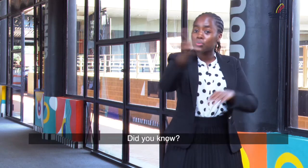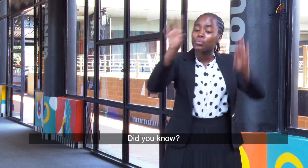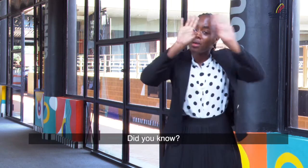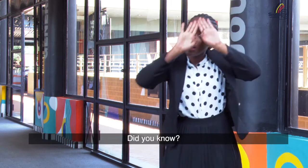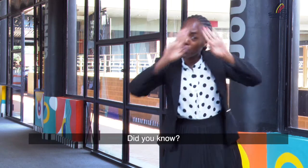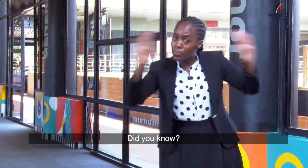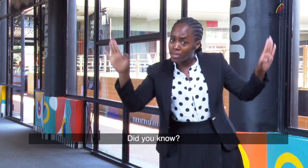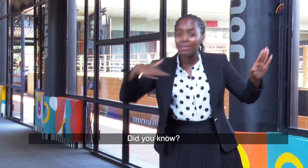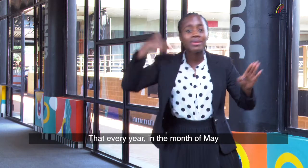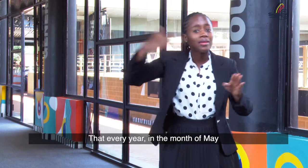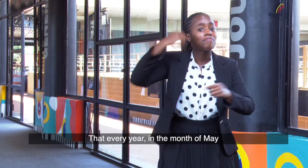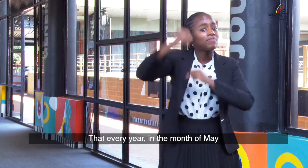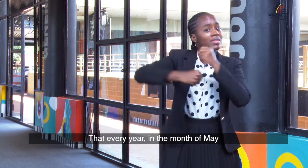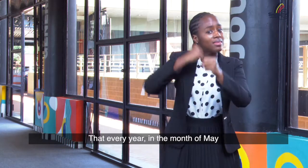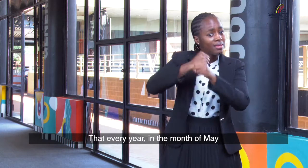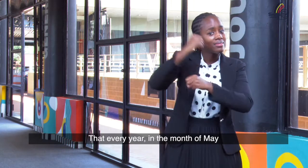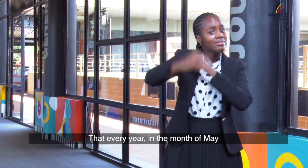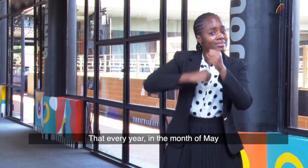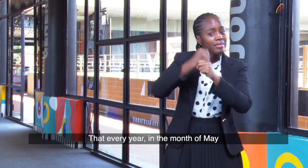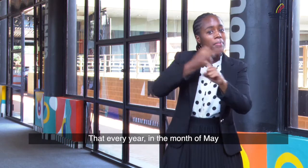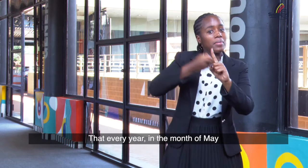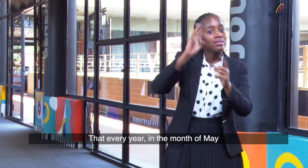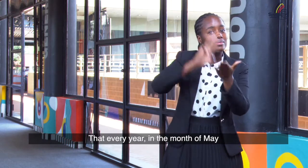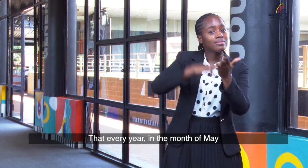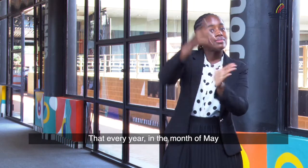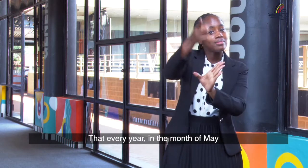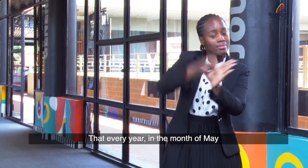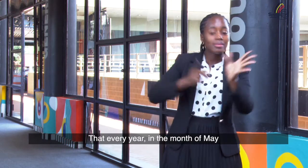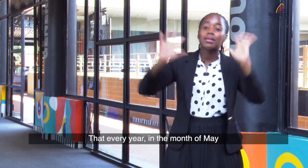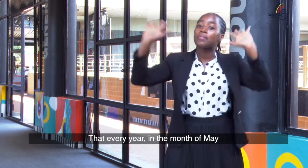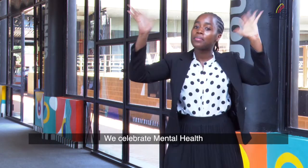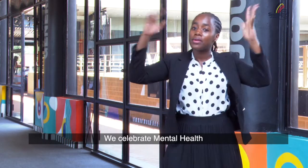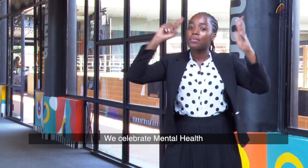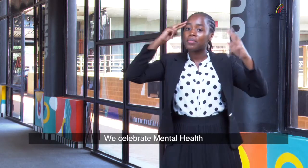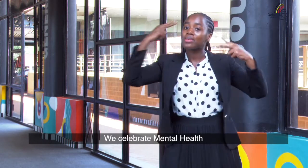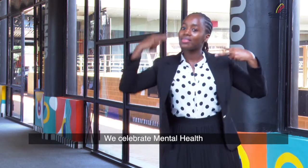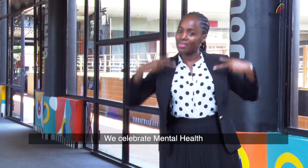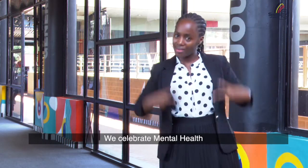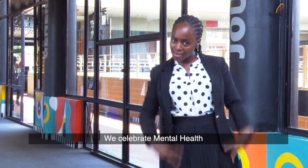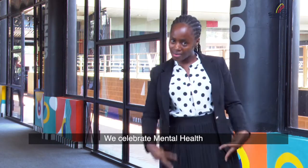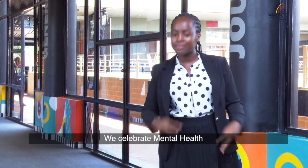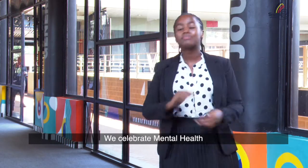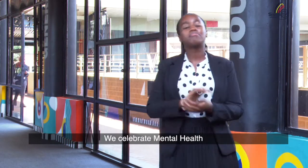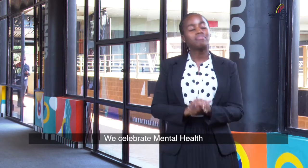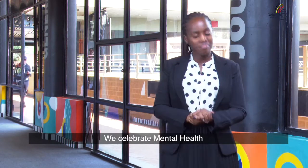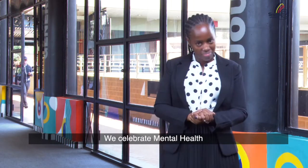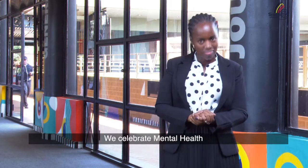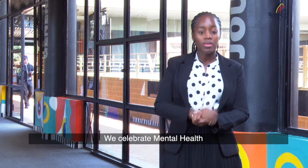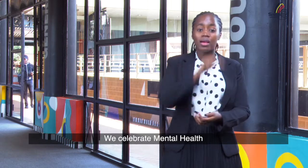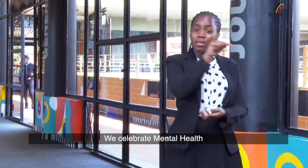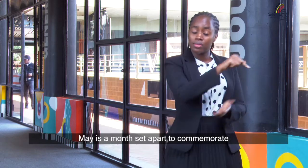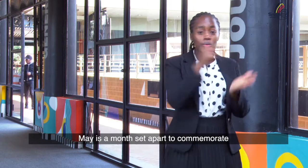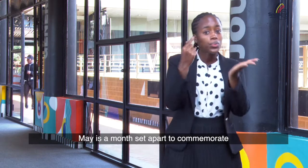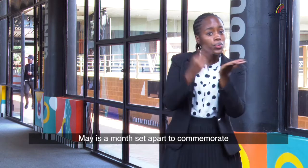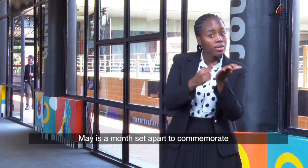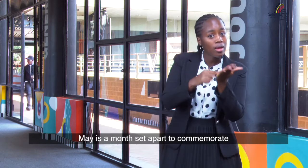Did you know that every year in the month of May, we celebrate mental health? May is a